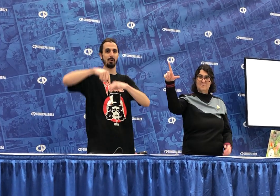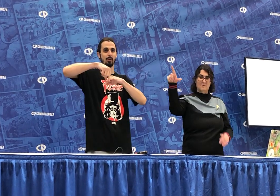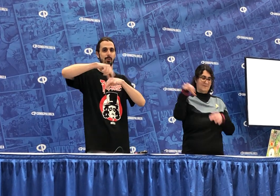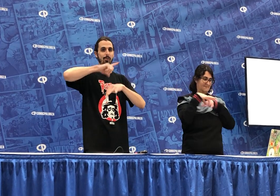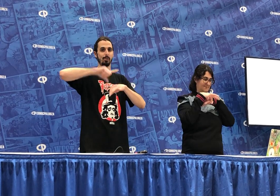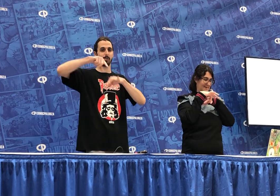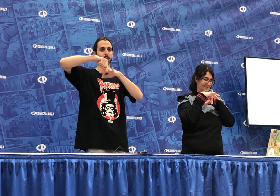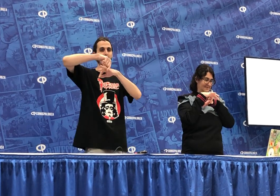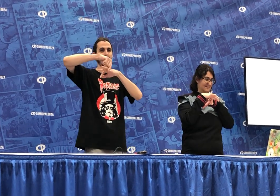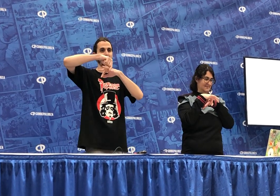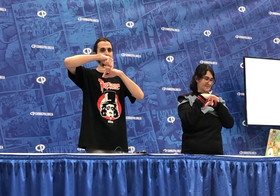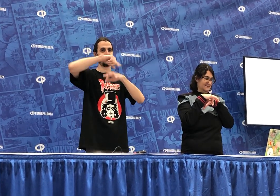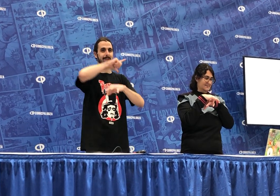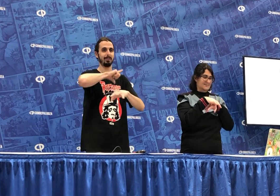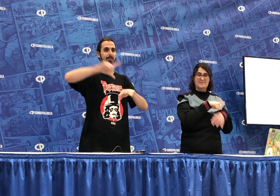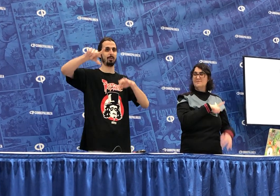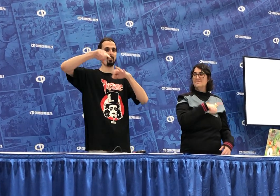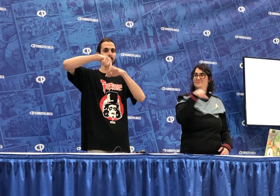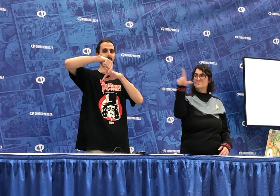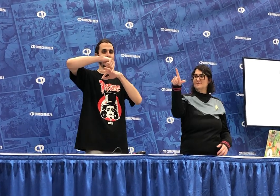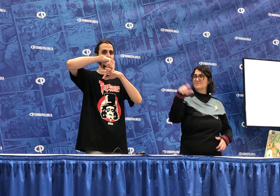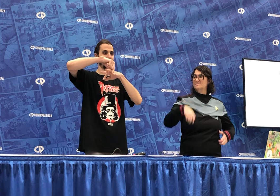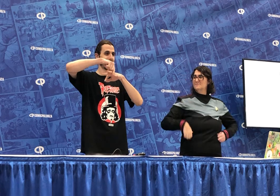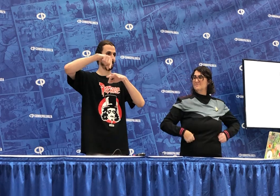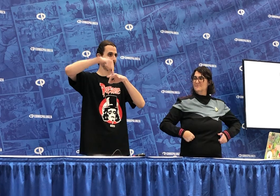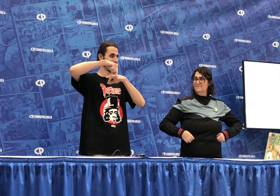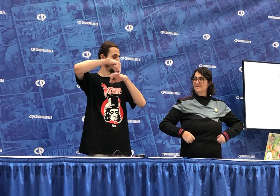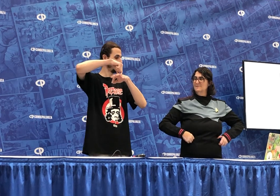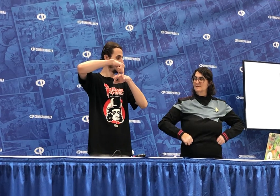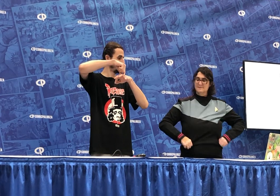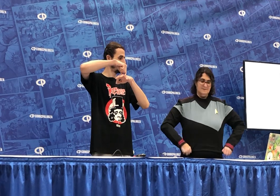Lord Ring, so Lord Ring for Lord of the Rings.